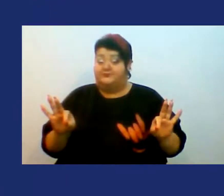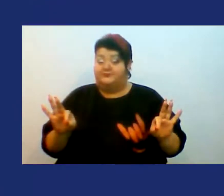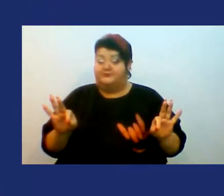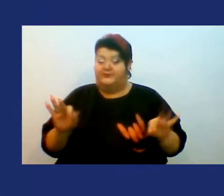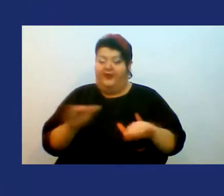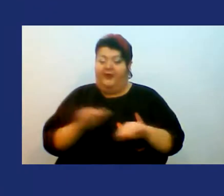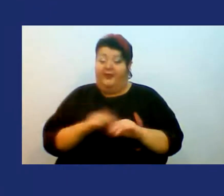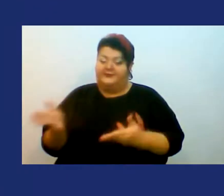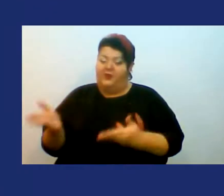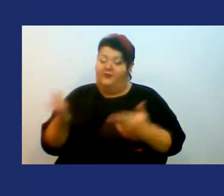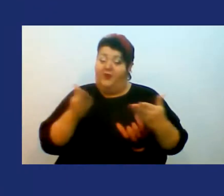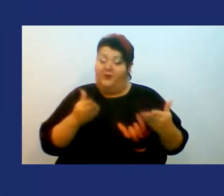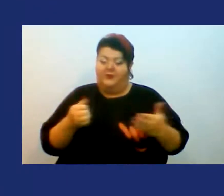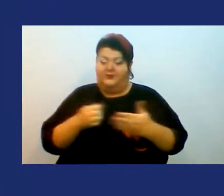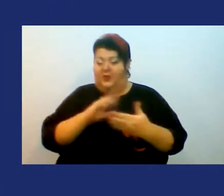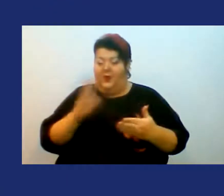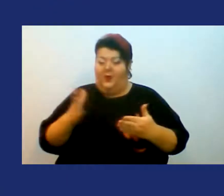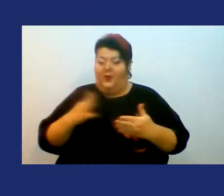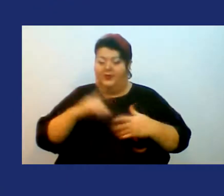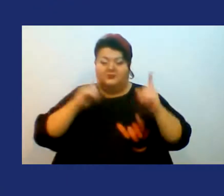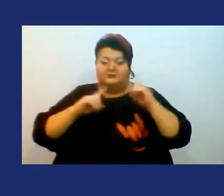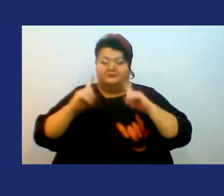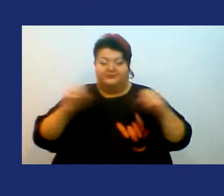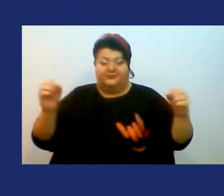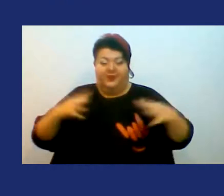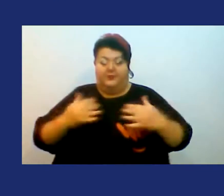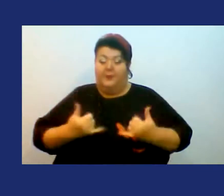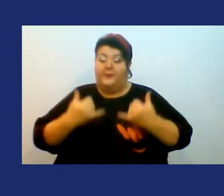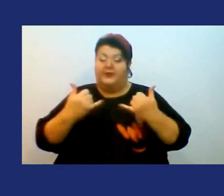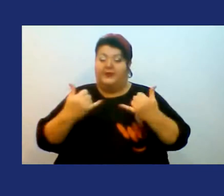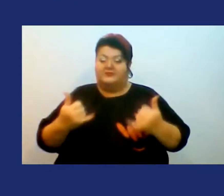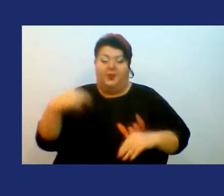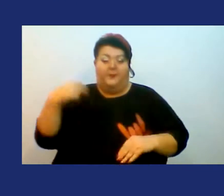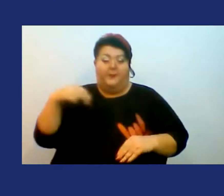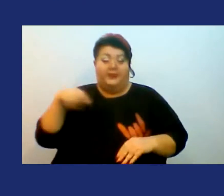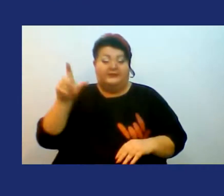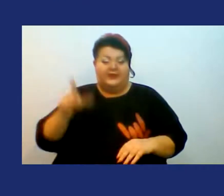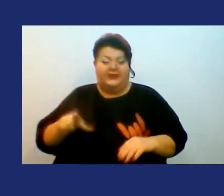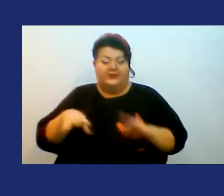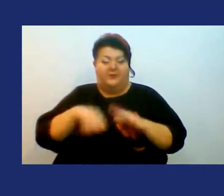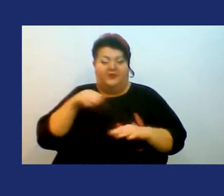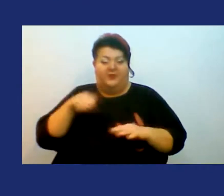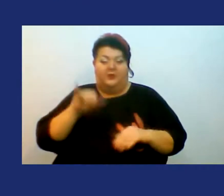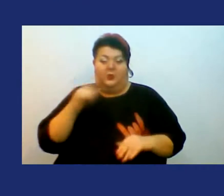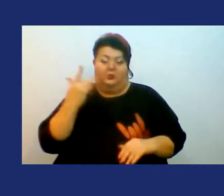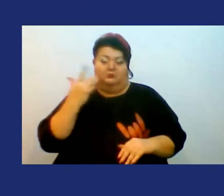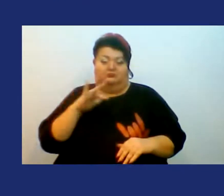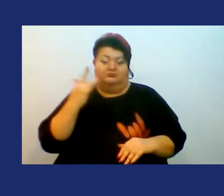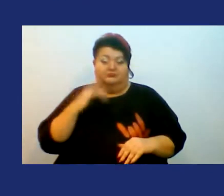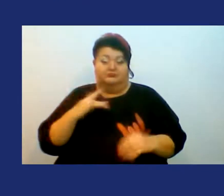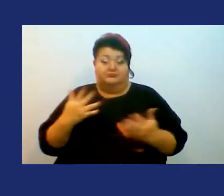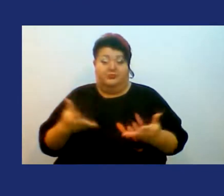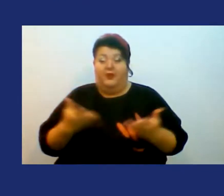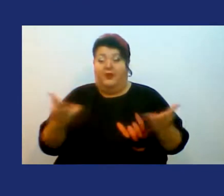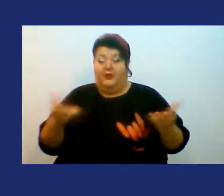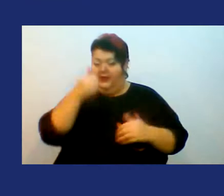on the US presidential elections, any lessons for Ukraine. Before we begin, this webinar will be